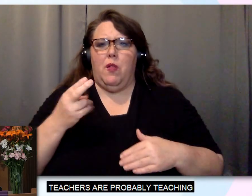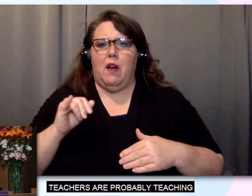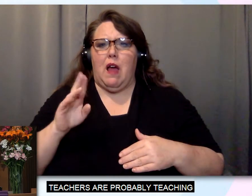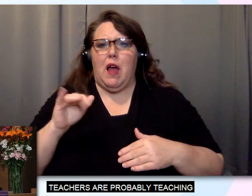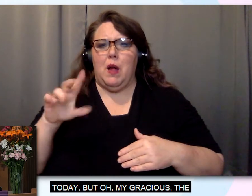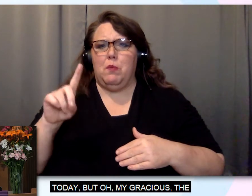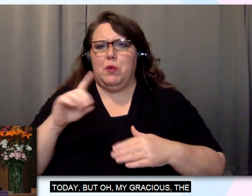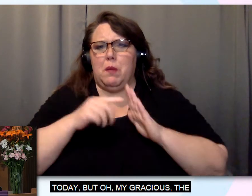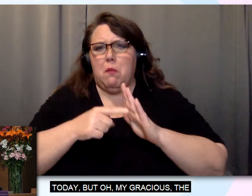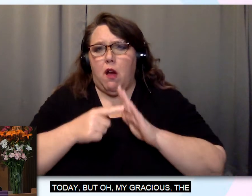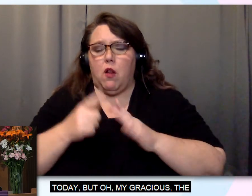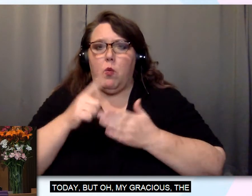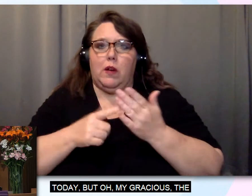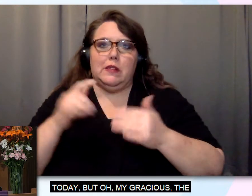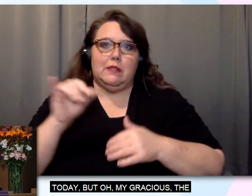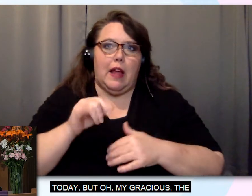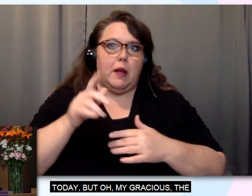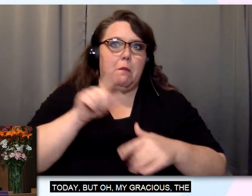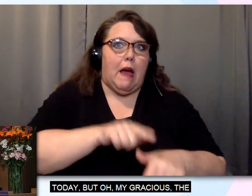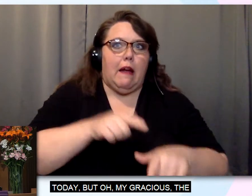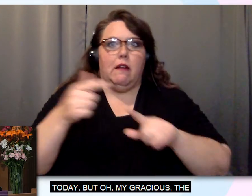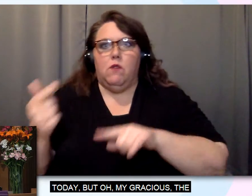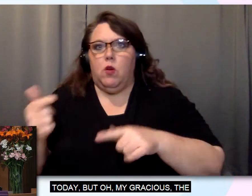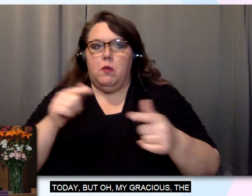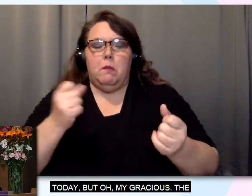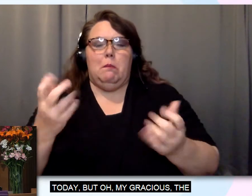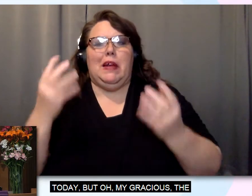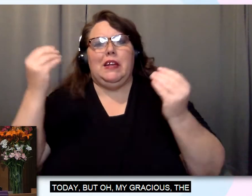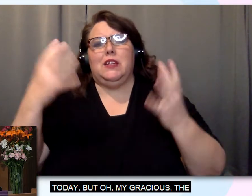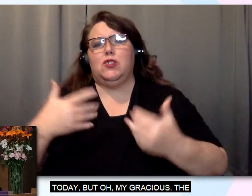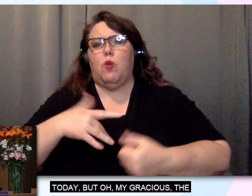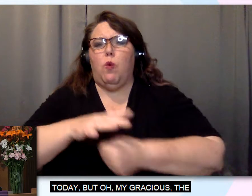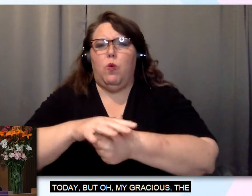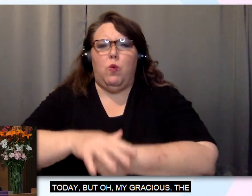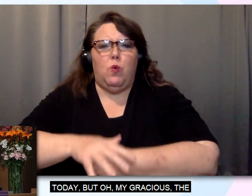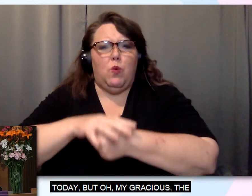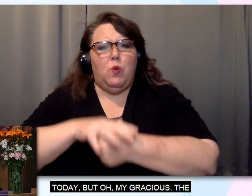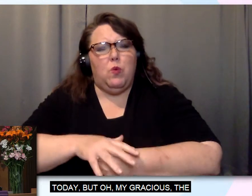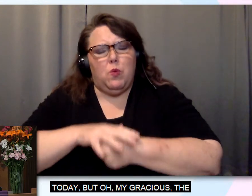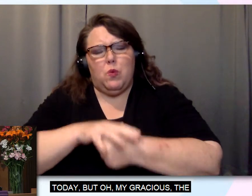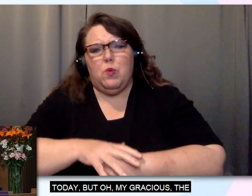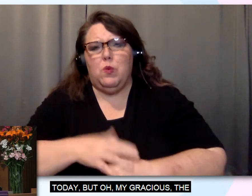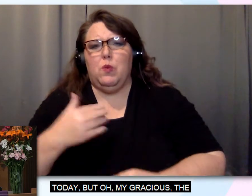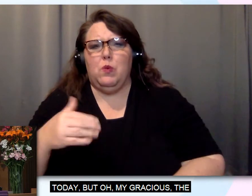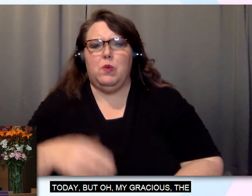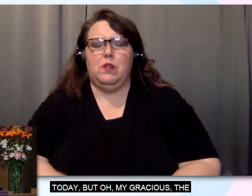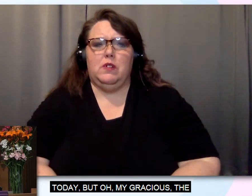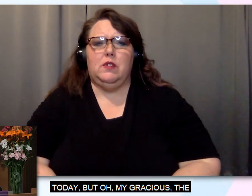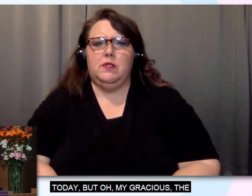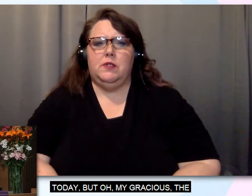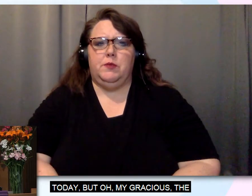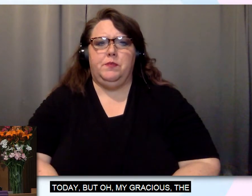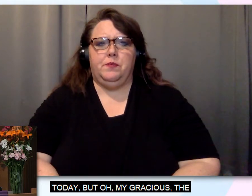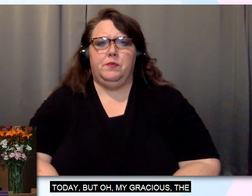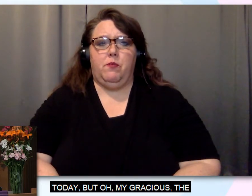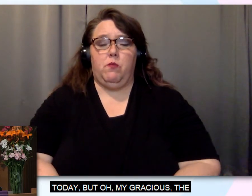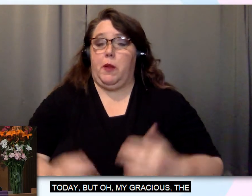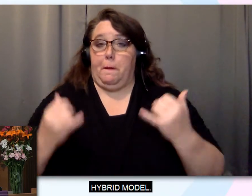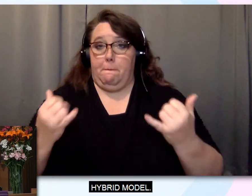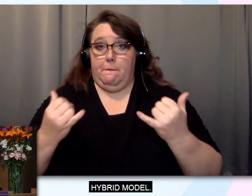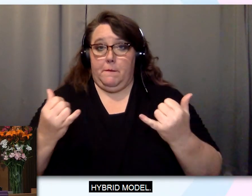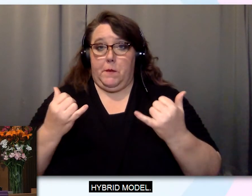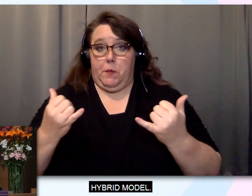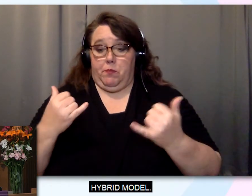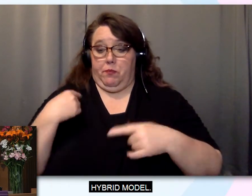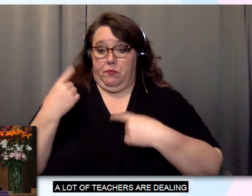but, my gracious, the hybrid model and what it's like back and forth, many teachers have a lot of stress that they're dealing with. Now, in